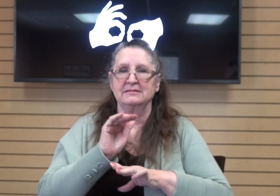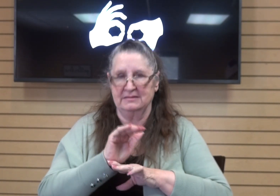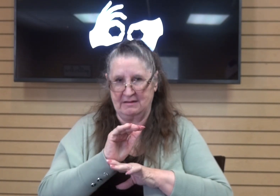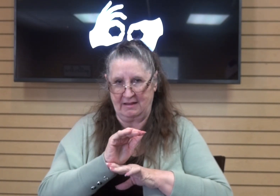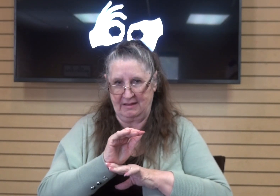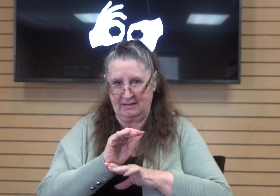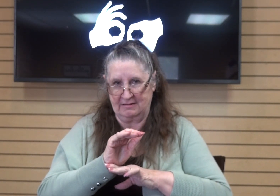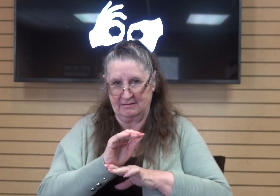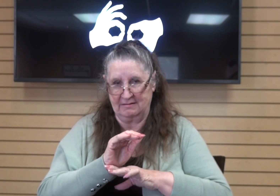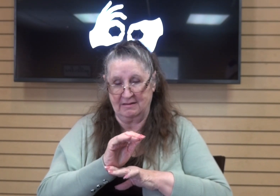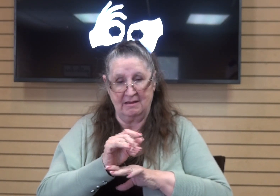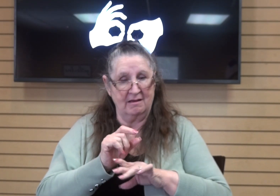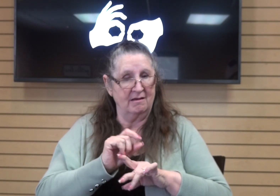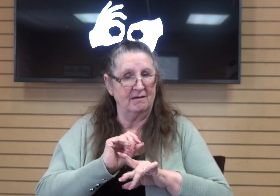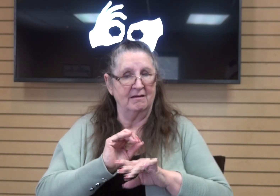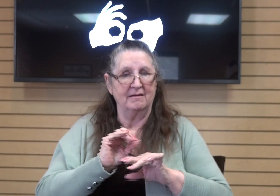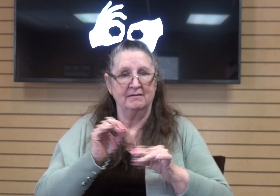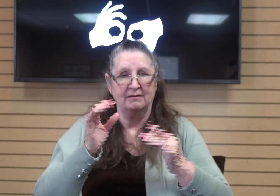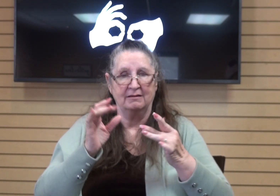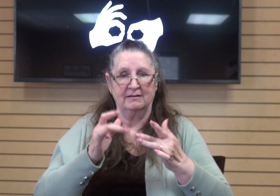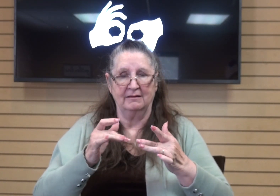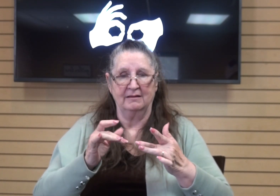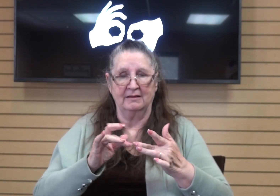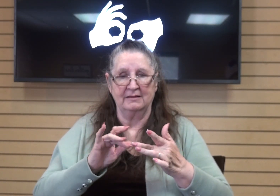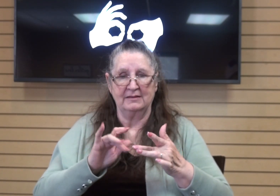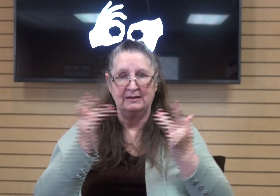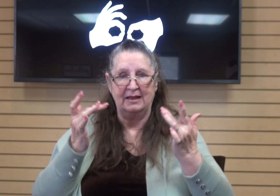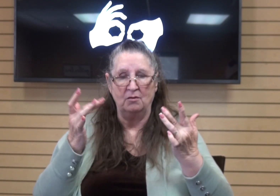out of nowhere, the electricity went out.